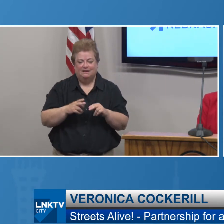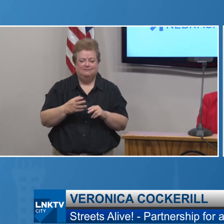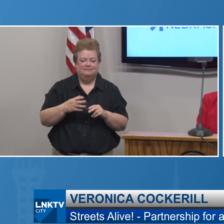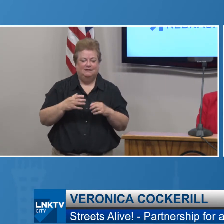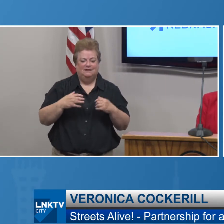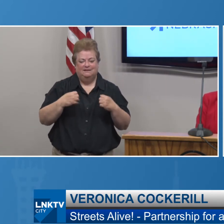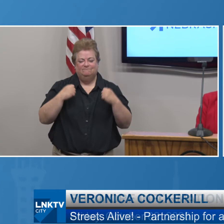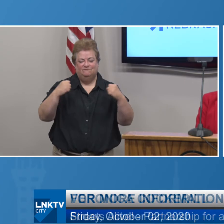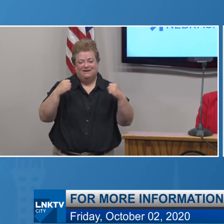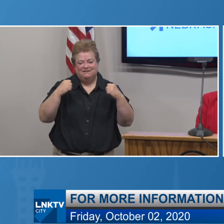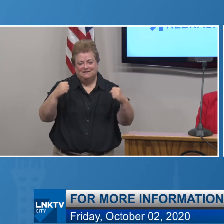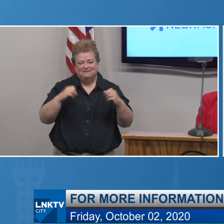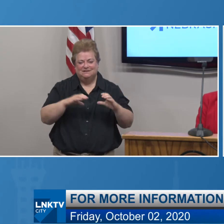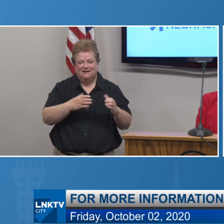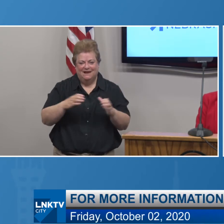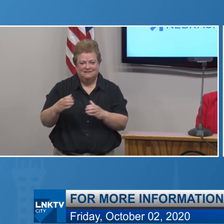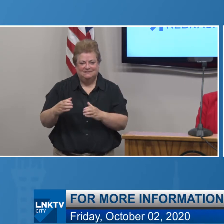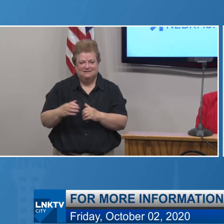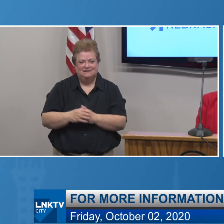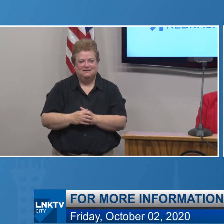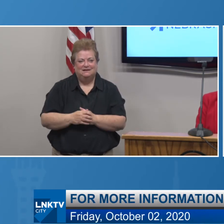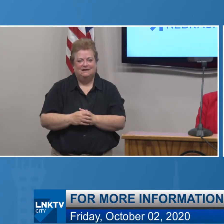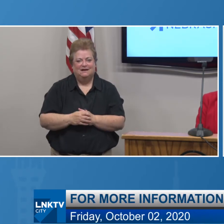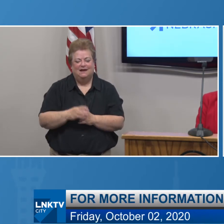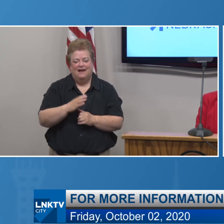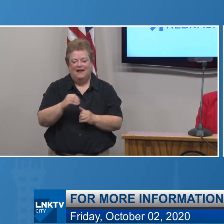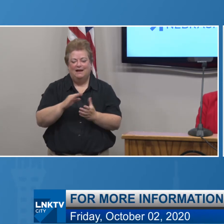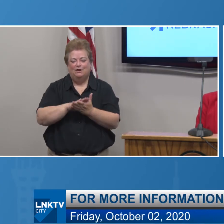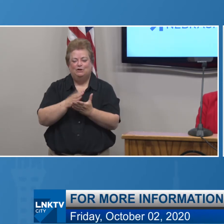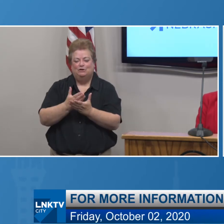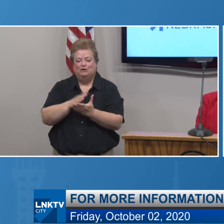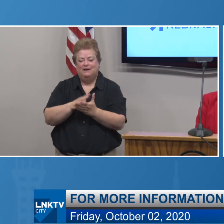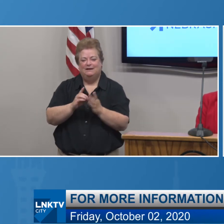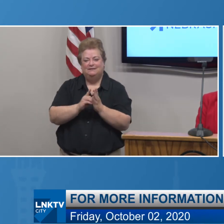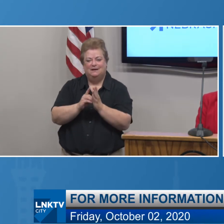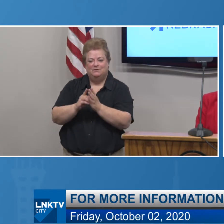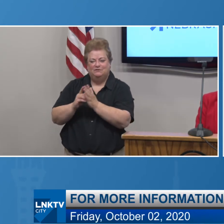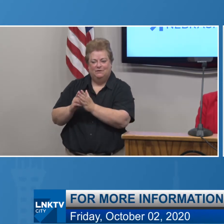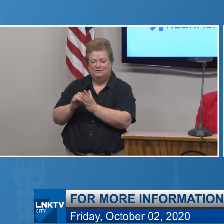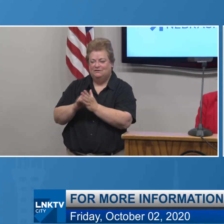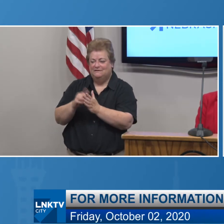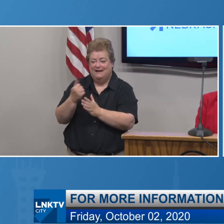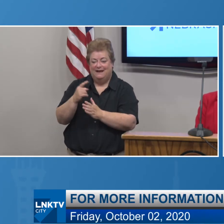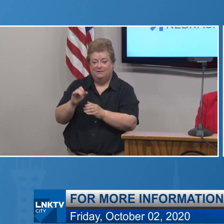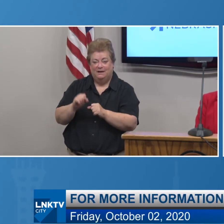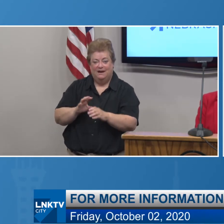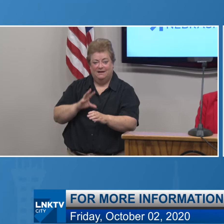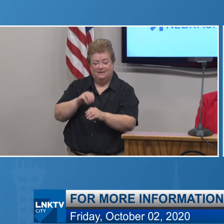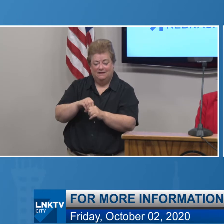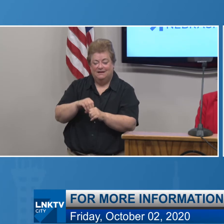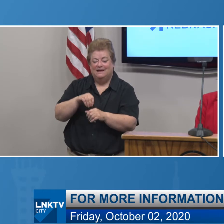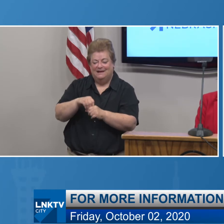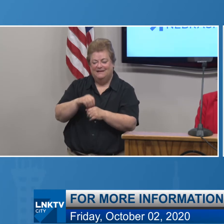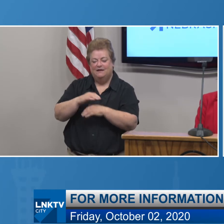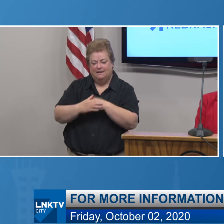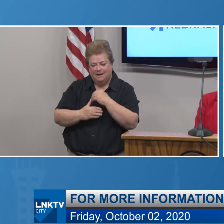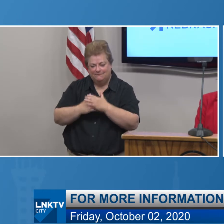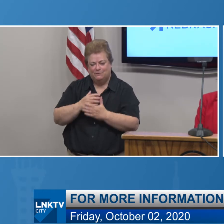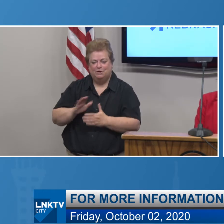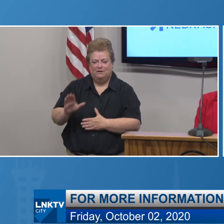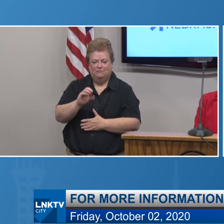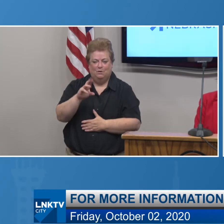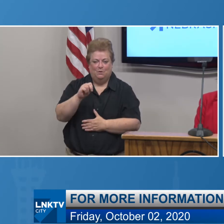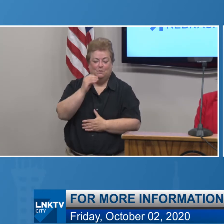classes and sports and cooking demonstrations that anyone can participate in the comfort and safety of their own